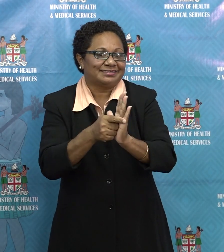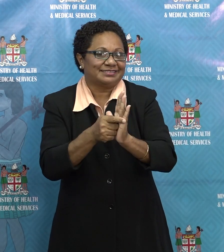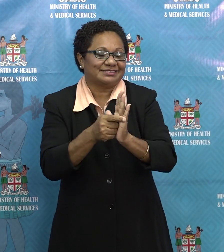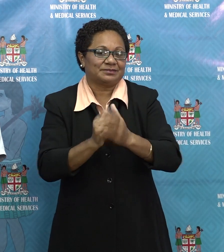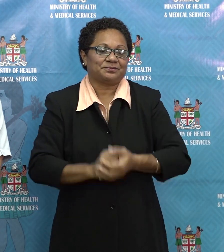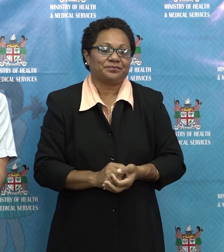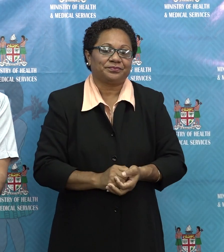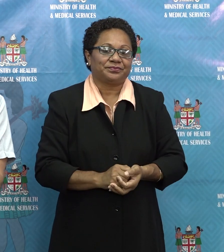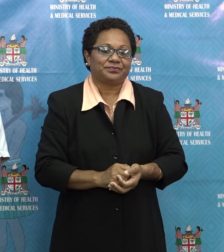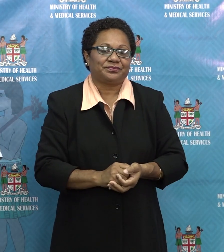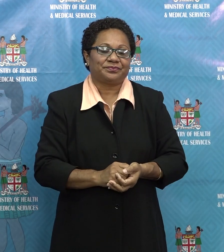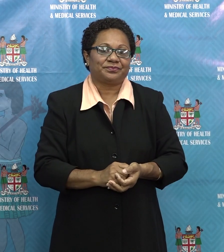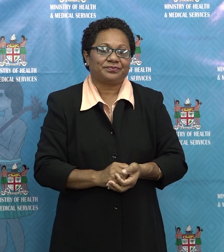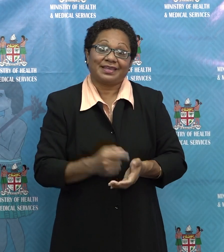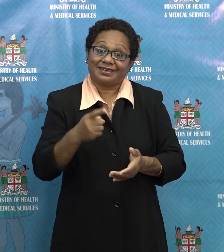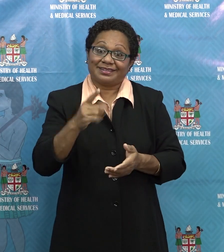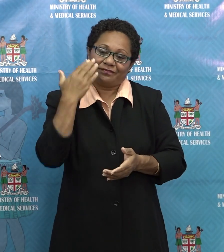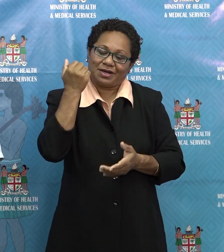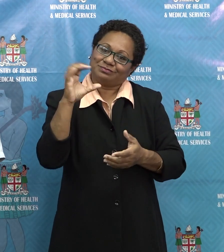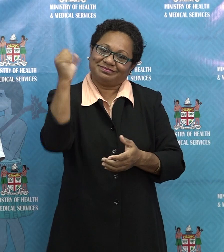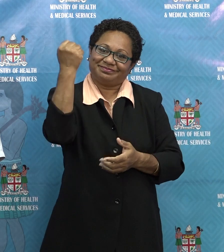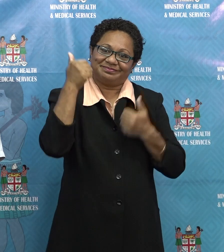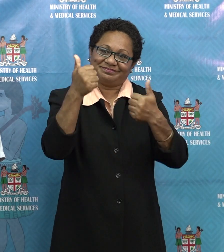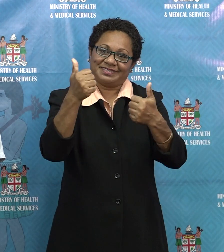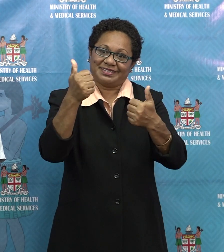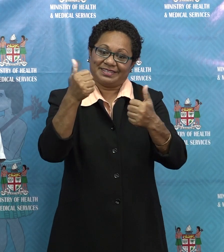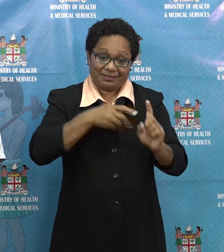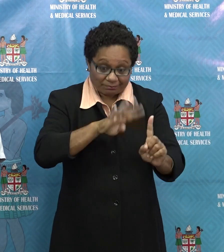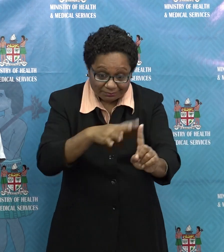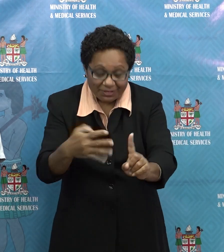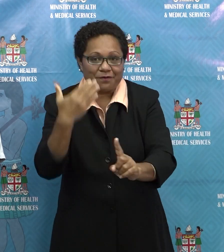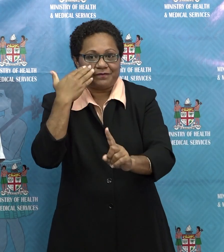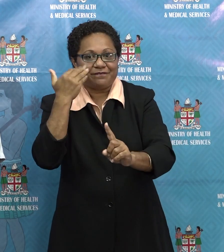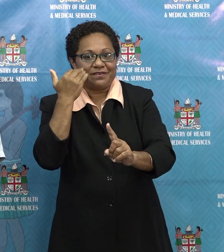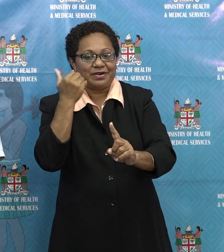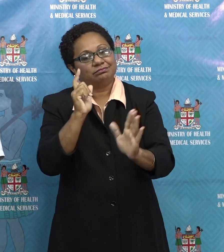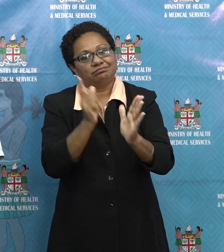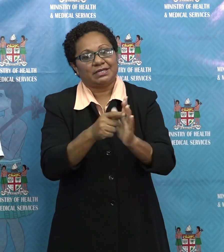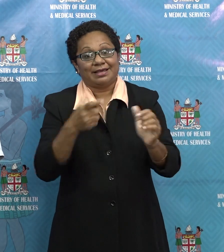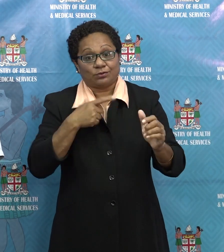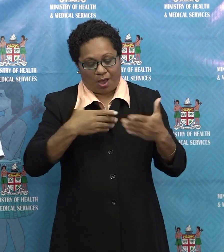it worked. We found everyone we needed to find, and it ended quickly.